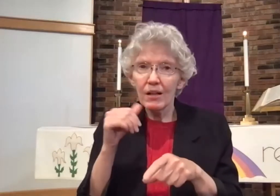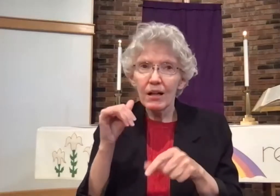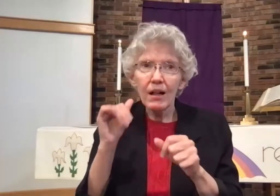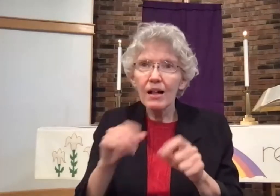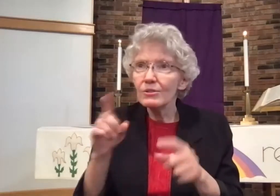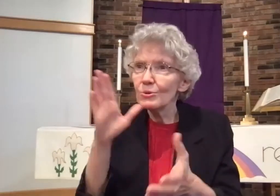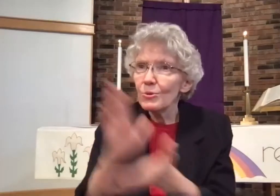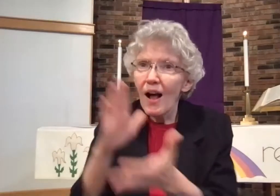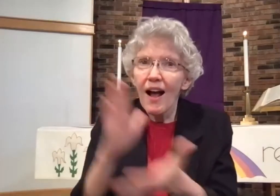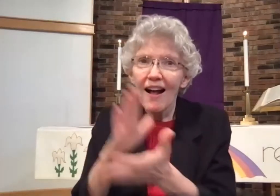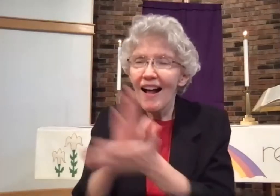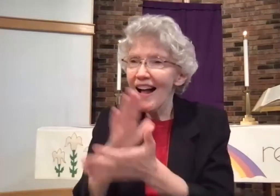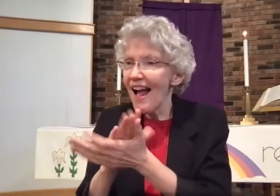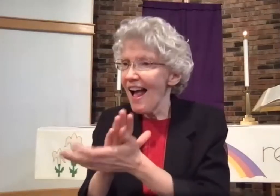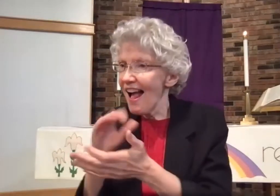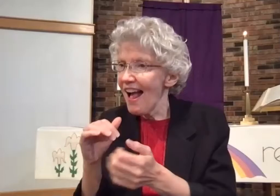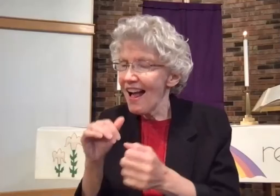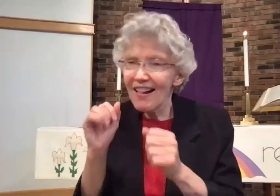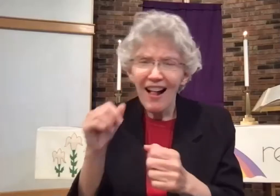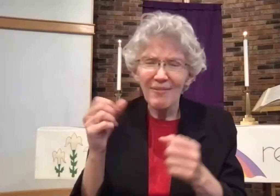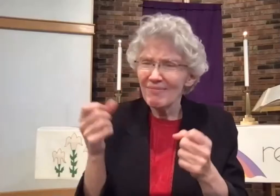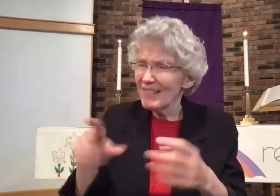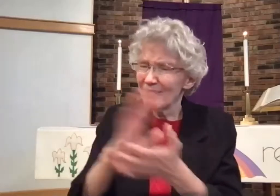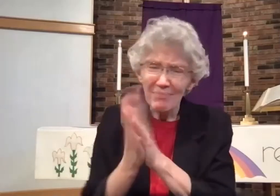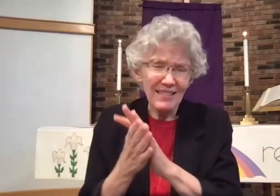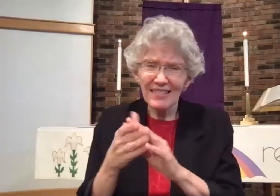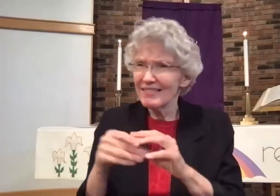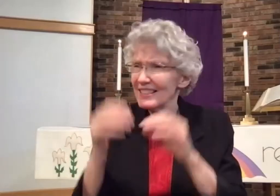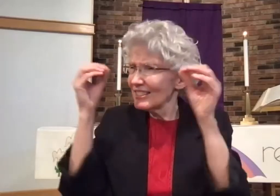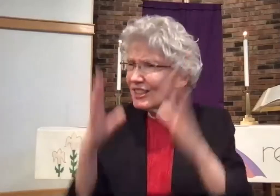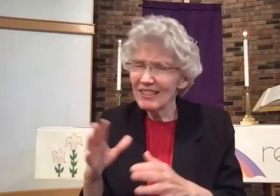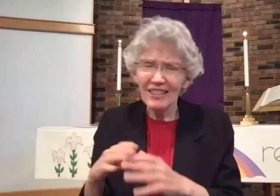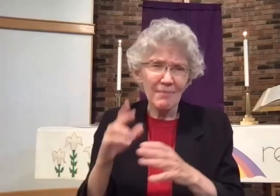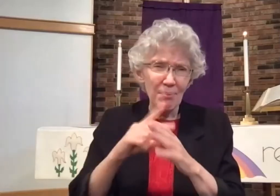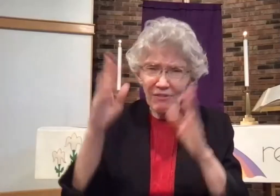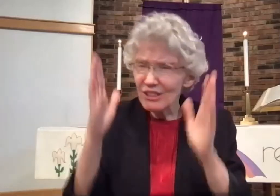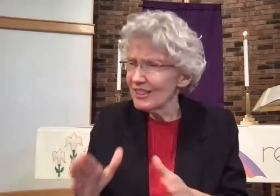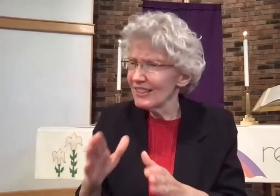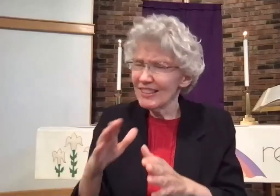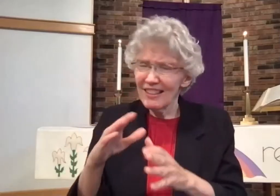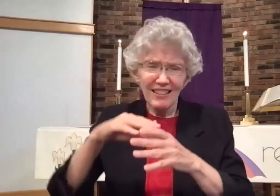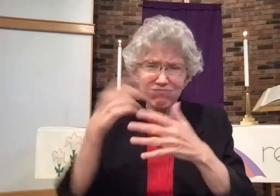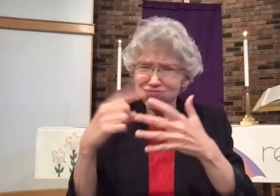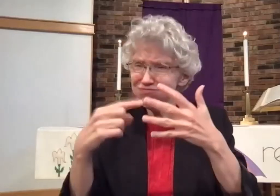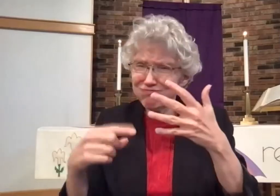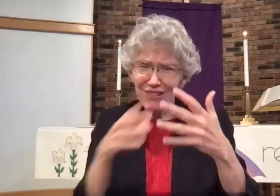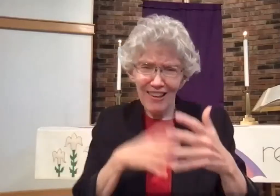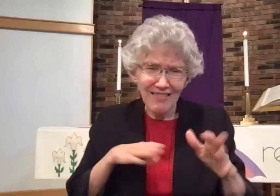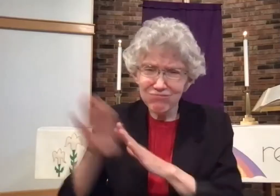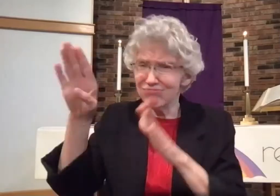For the past 20 years, women and girls have been able to go to school, to get an education, to go to